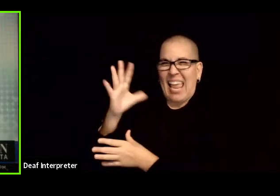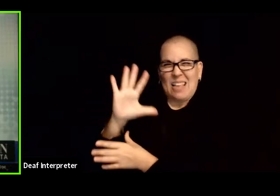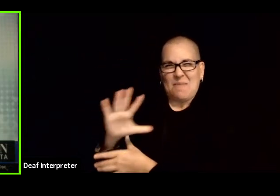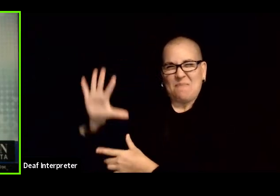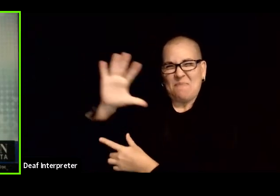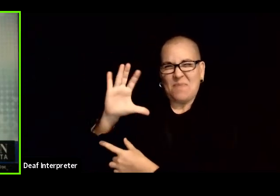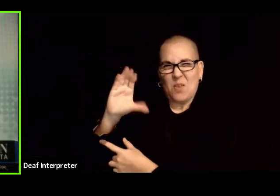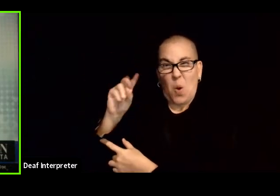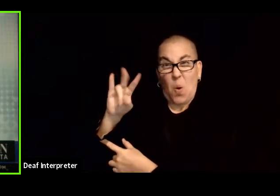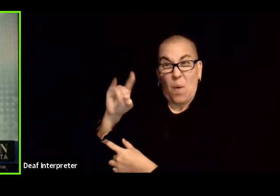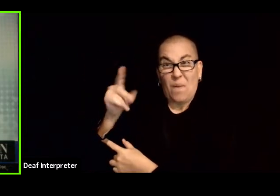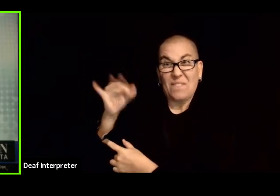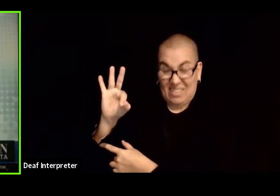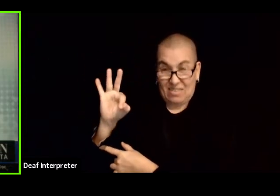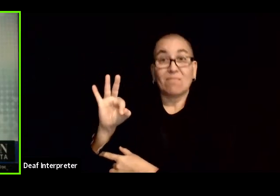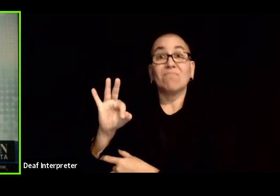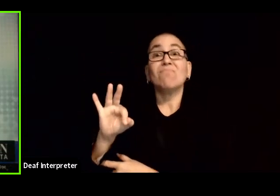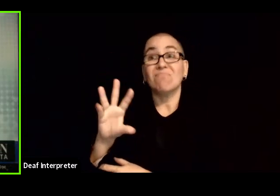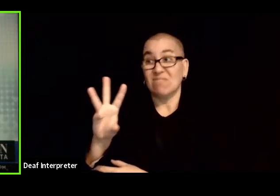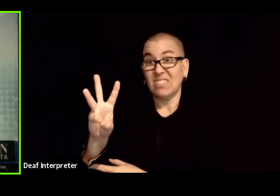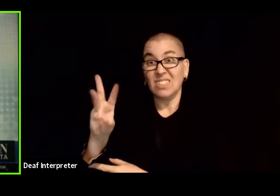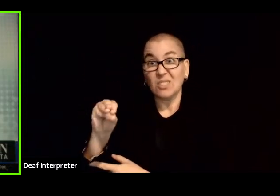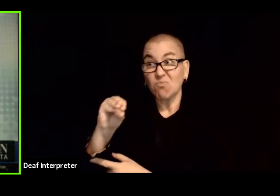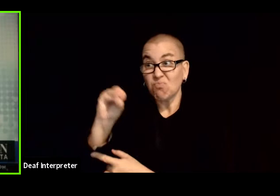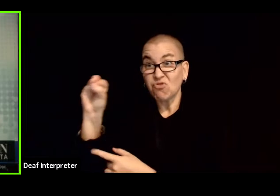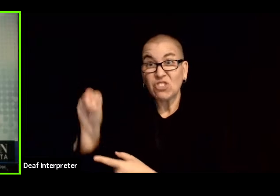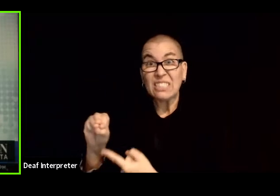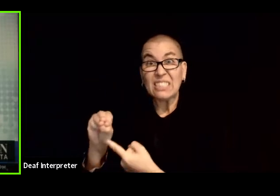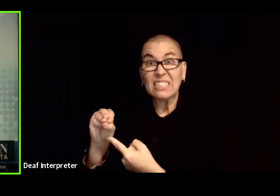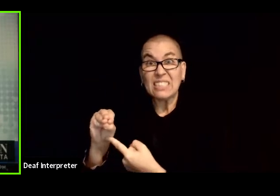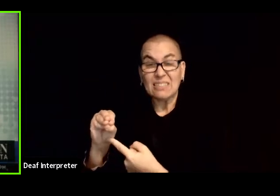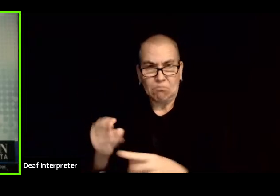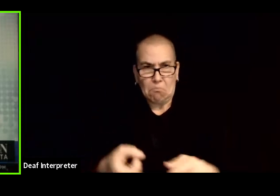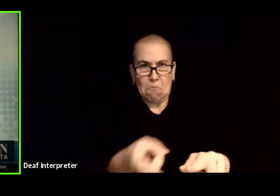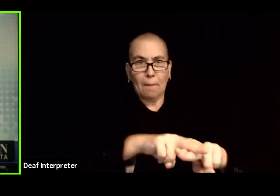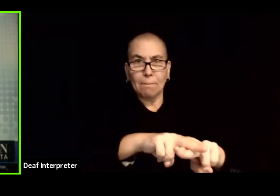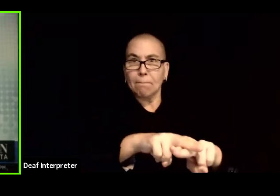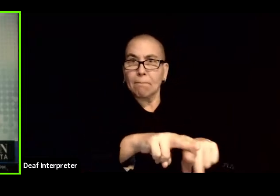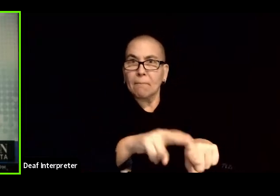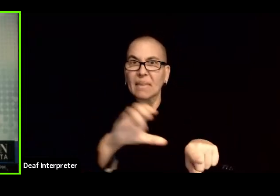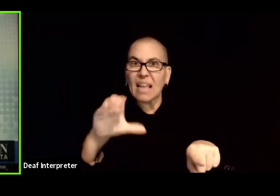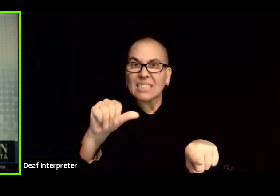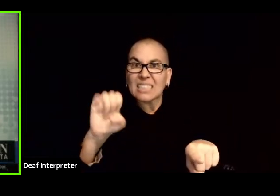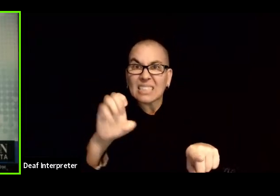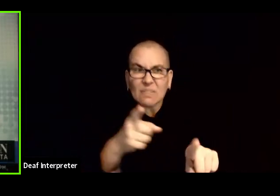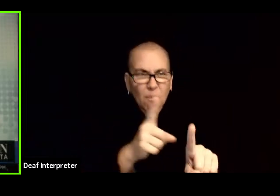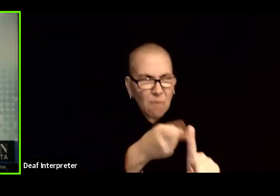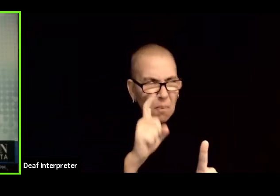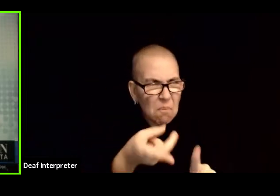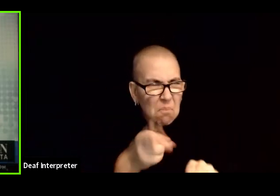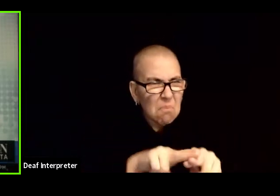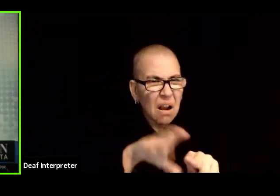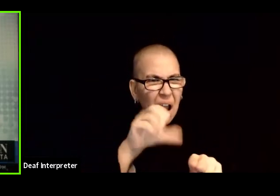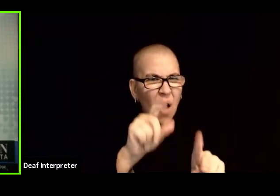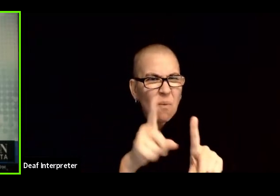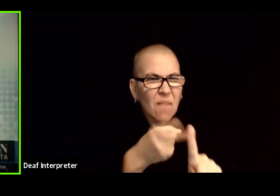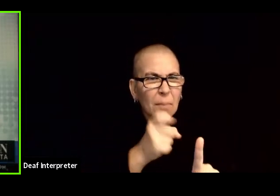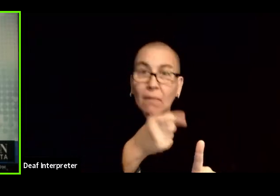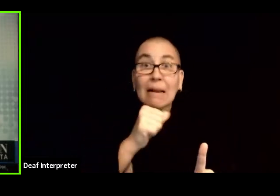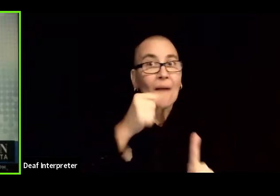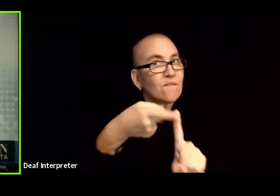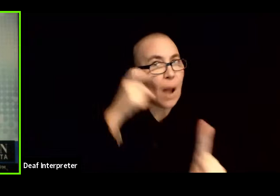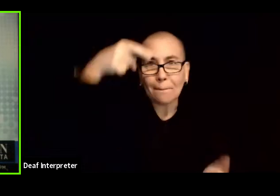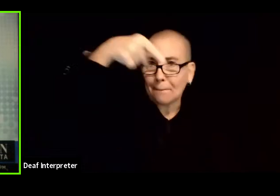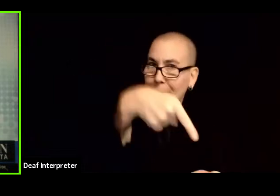to community and household exposure rather than workplace exposure. And compared with other